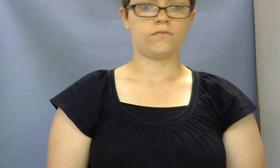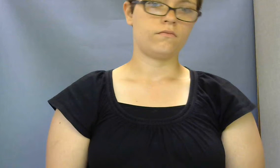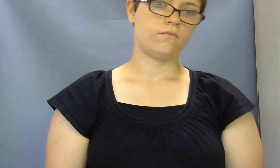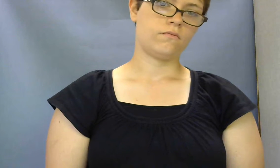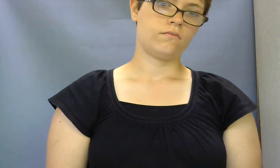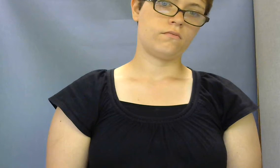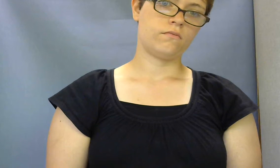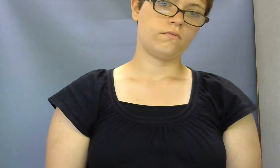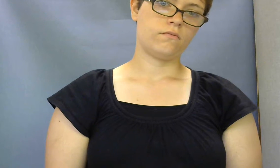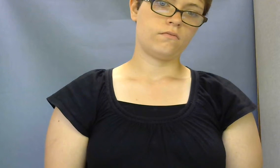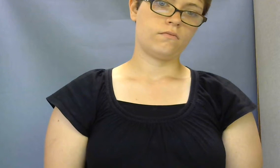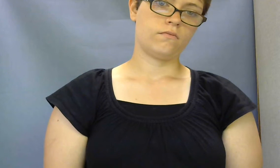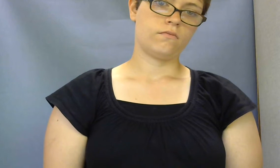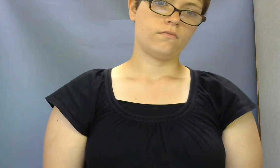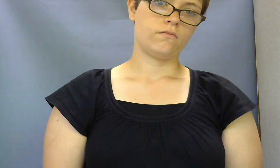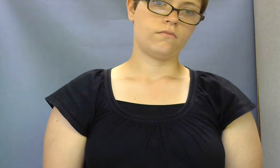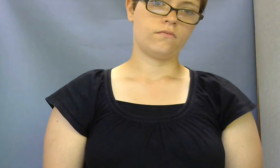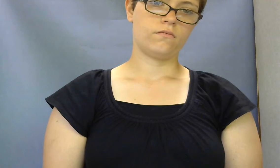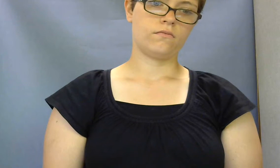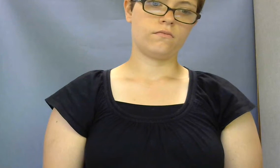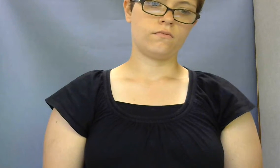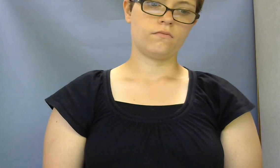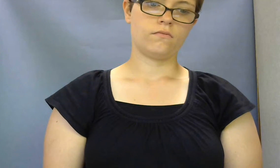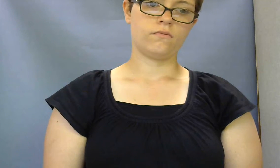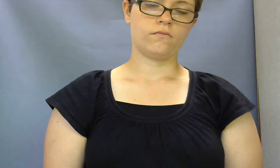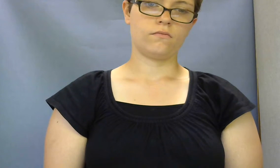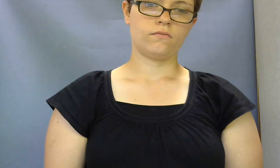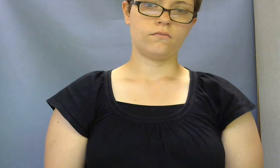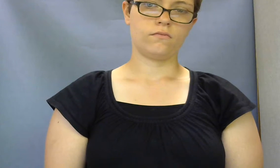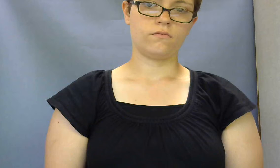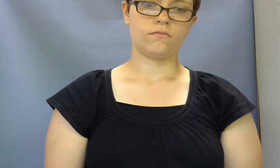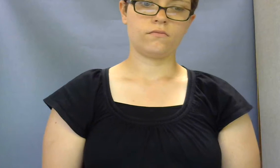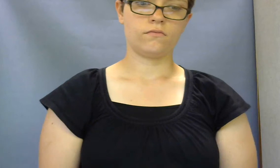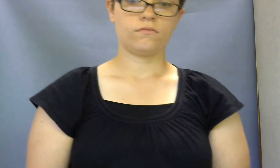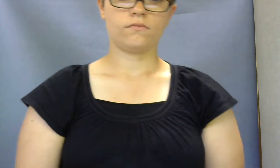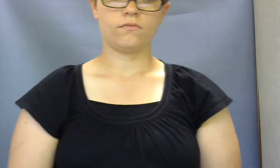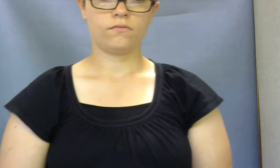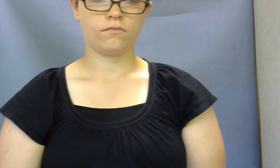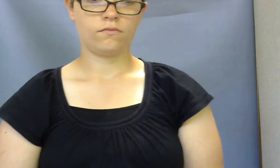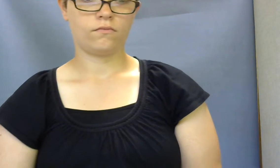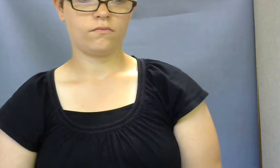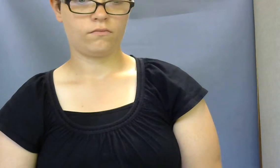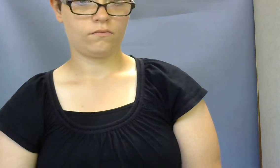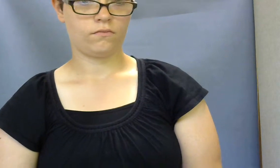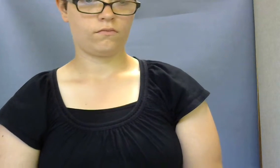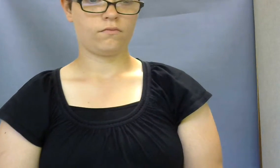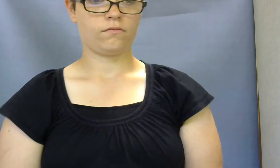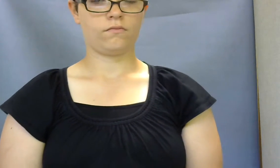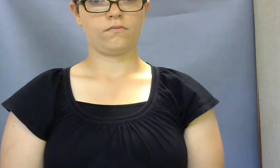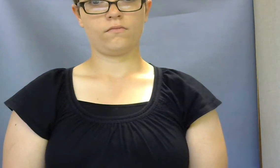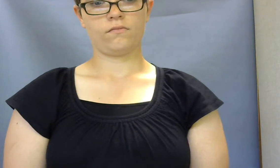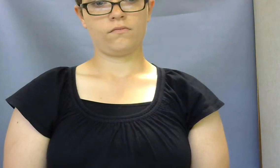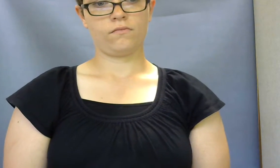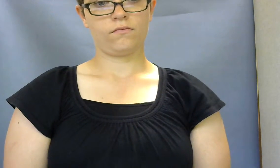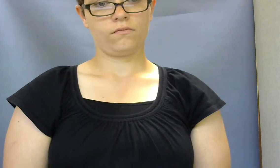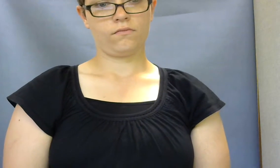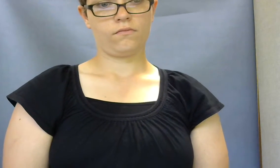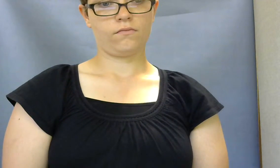some sort of level, whether it's just YouTube videos or seeing pictures of a limbless guy's smile. People